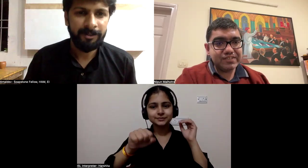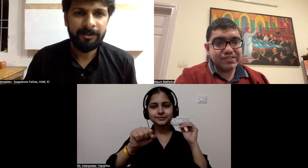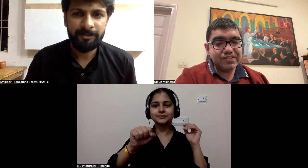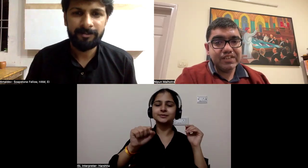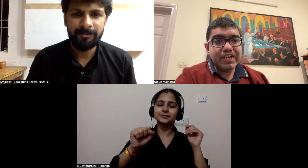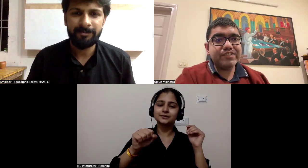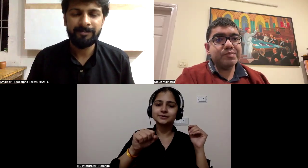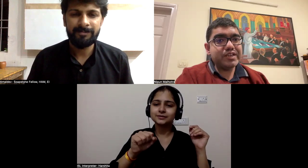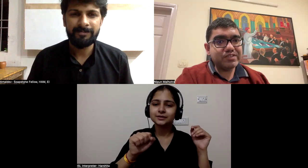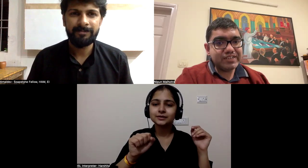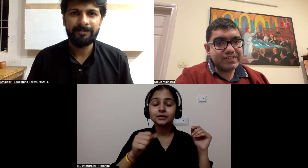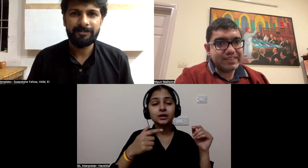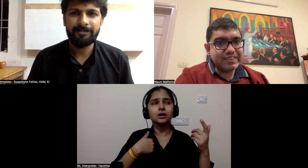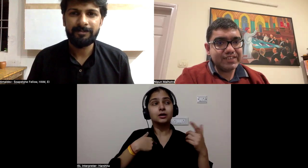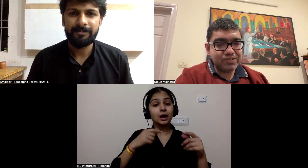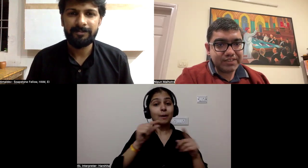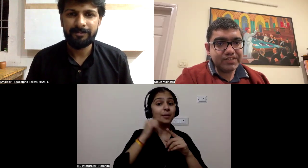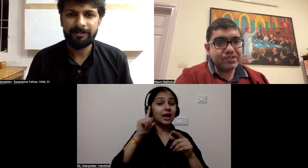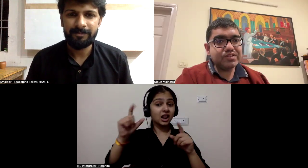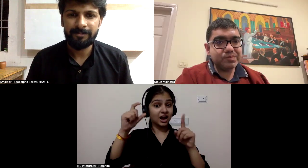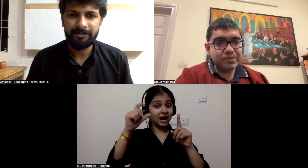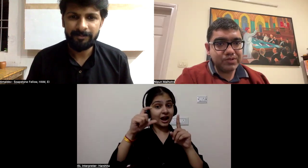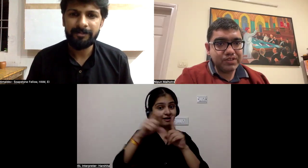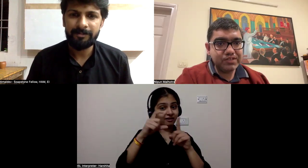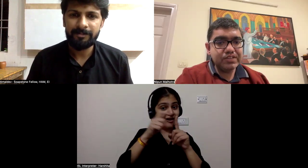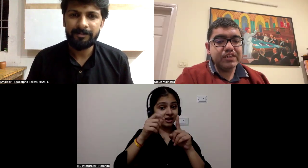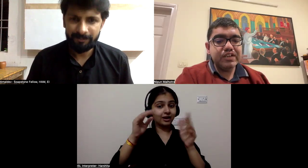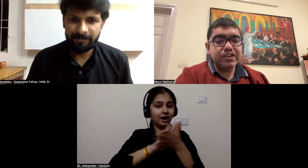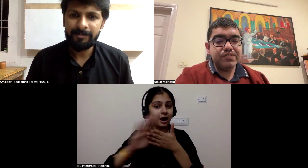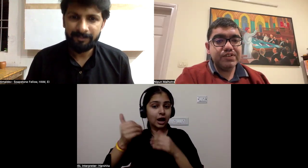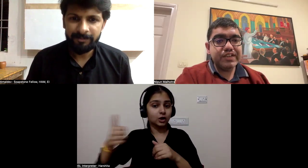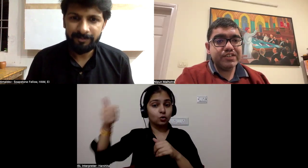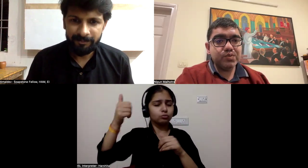for that. that. Yeah. I'd filed a PIL on that in the Delhi High Court, actually, not the Supreme Court.